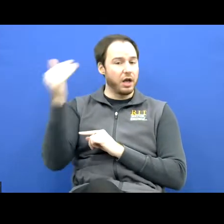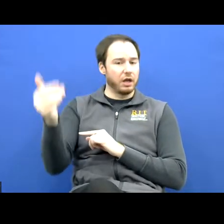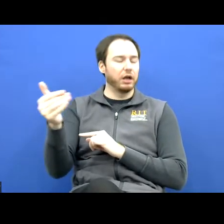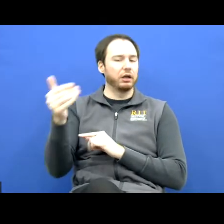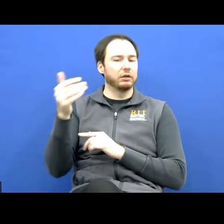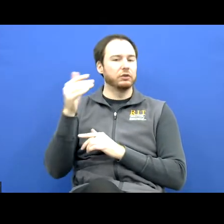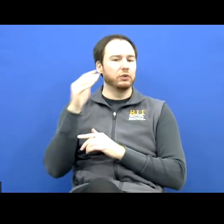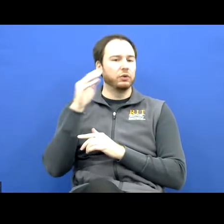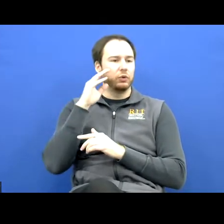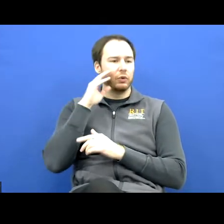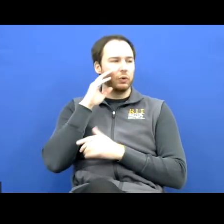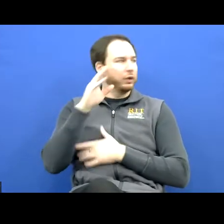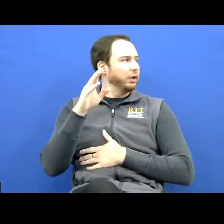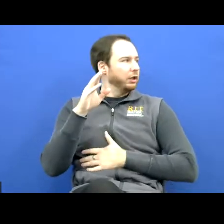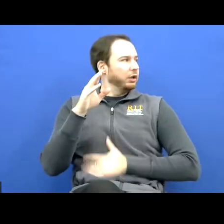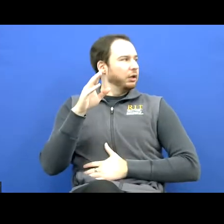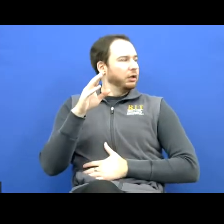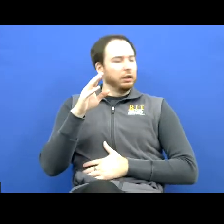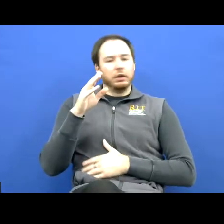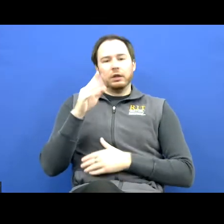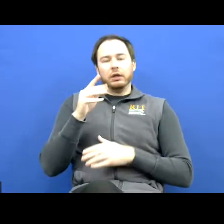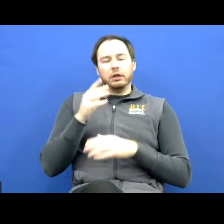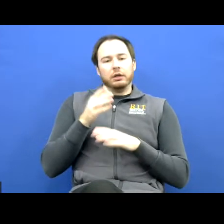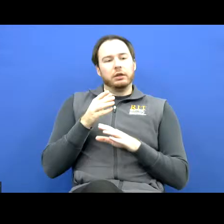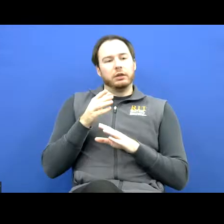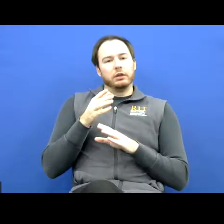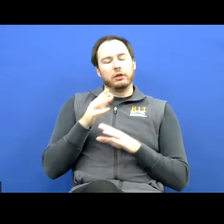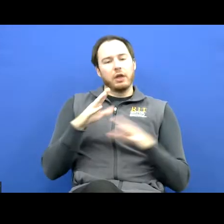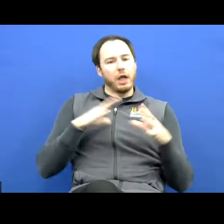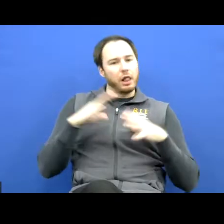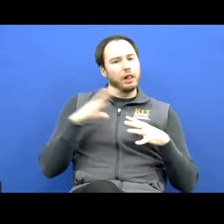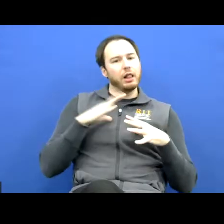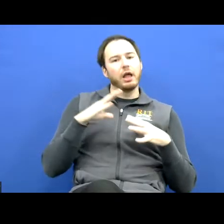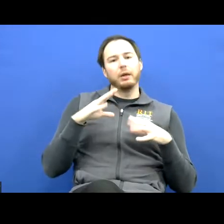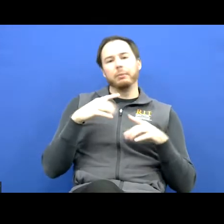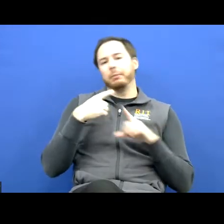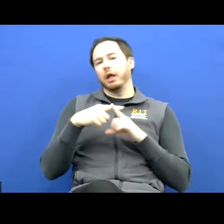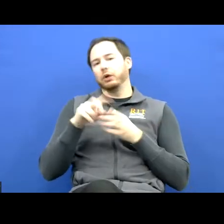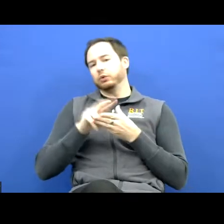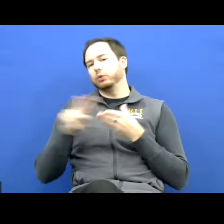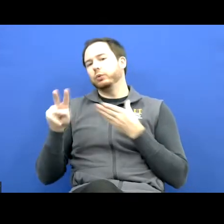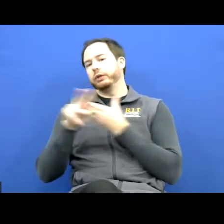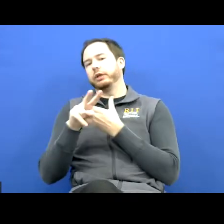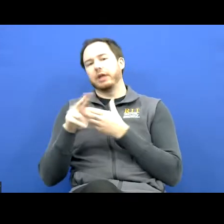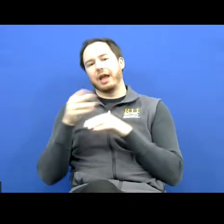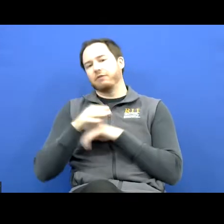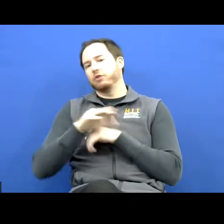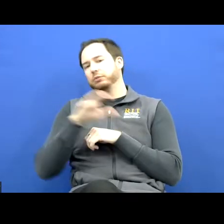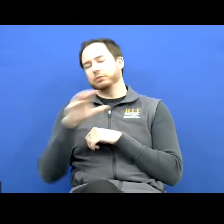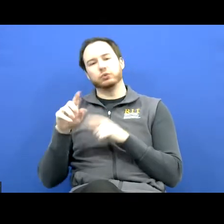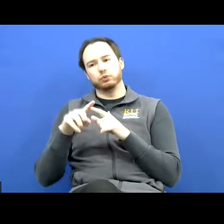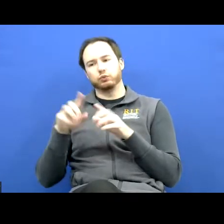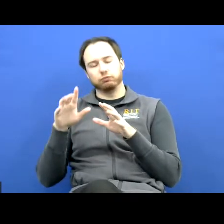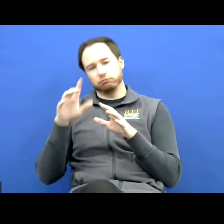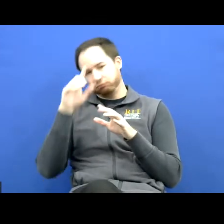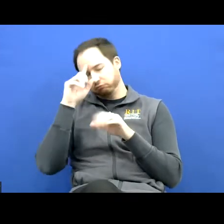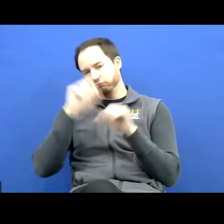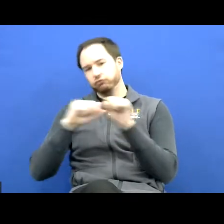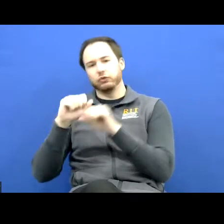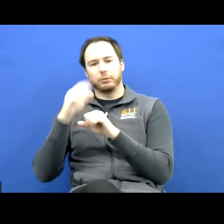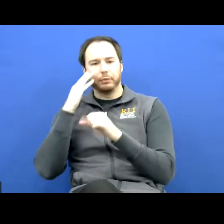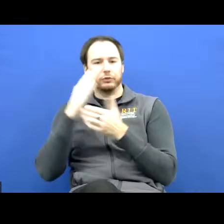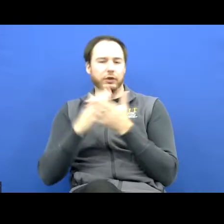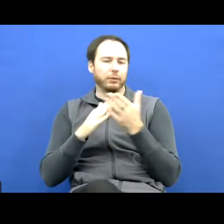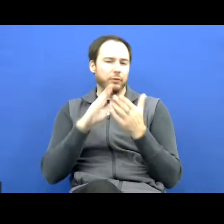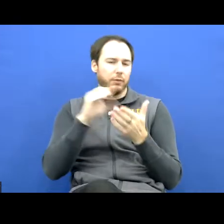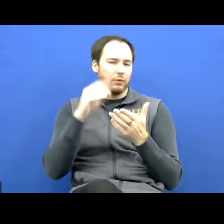probably shut out for the holidays. It gives them almost 2 weeks after the holidays to get the stuff together and in. So